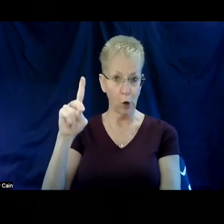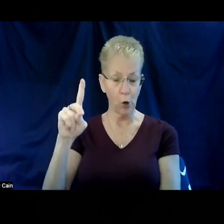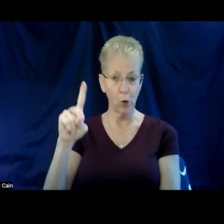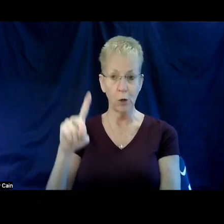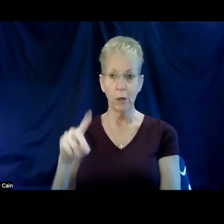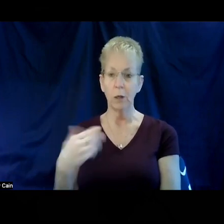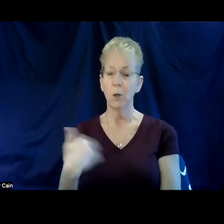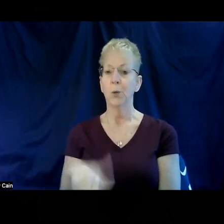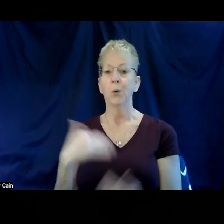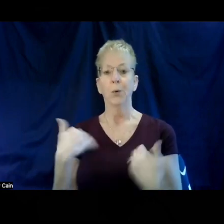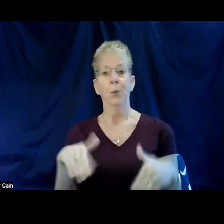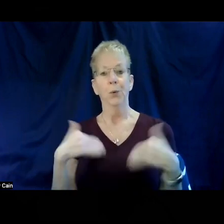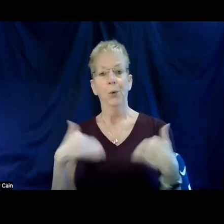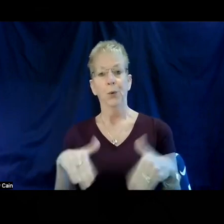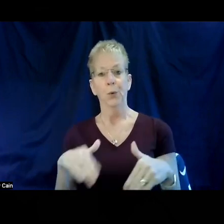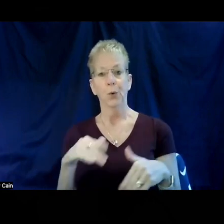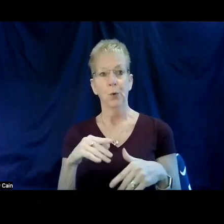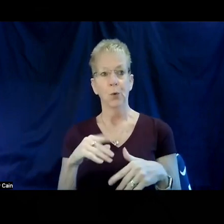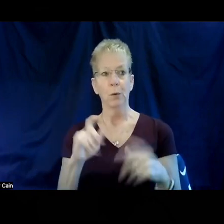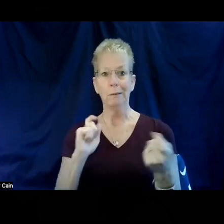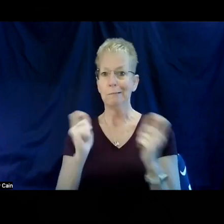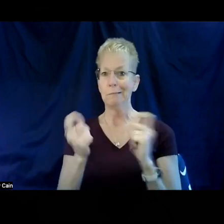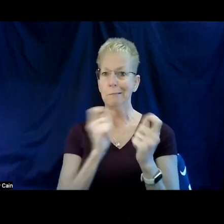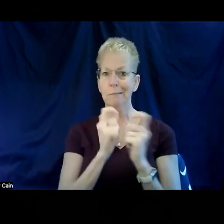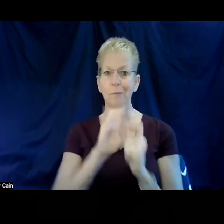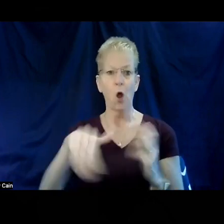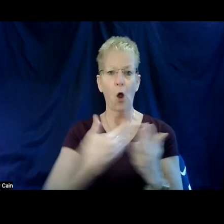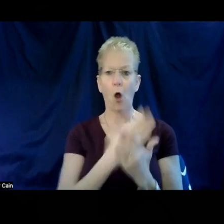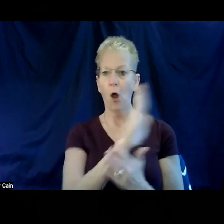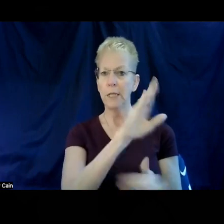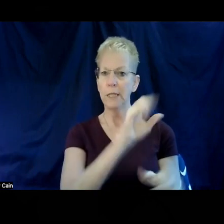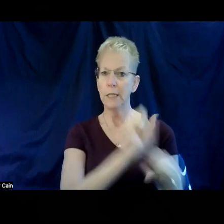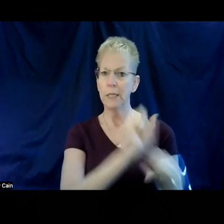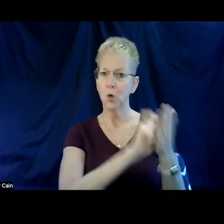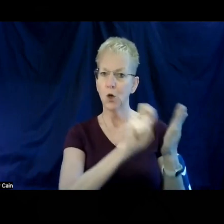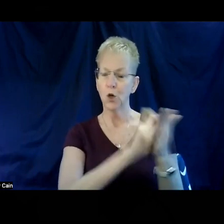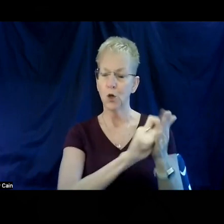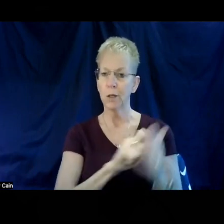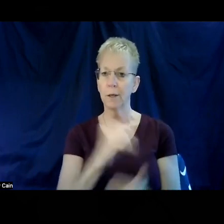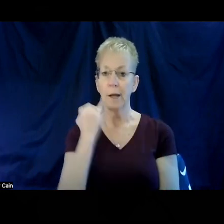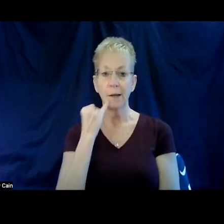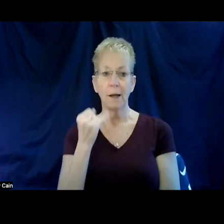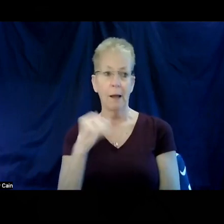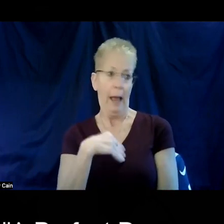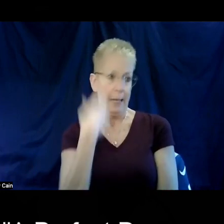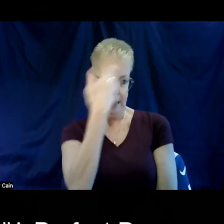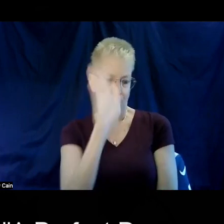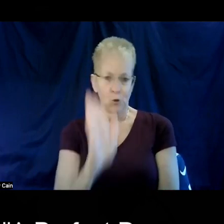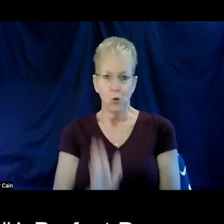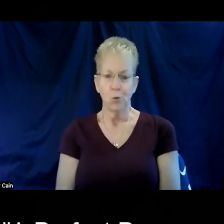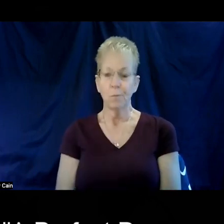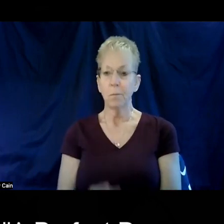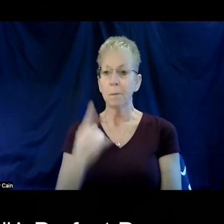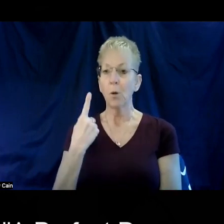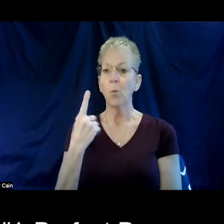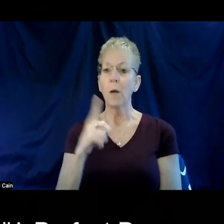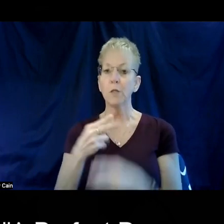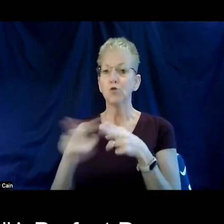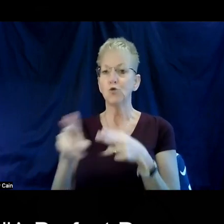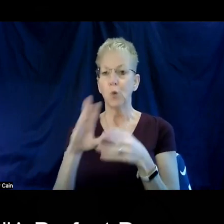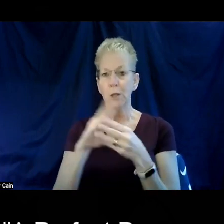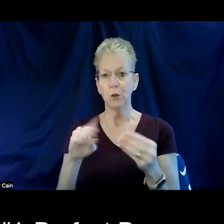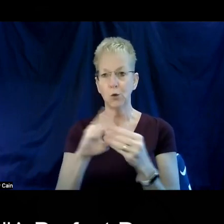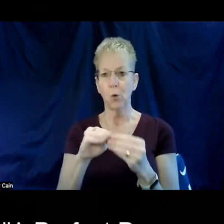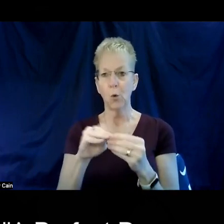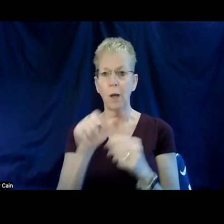informed all of his work, and I never knew that. Wow. If you, one of his short stories, A Perfect Day